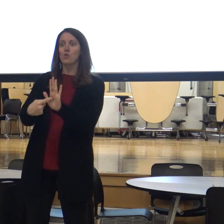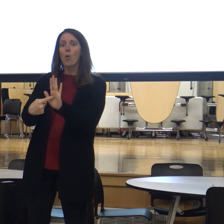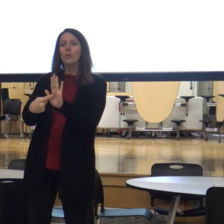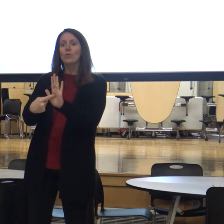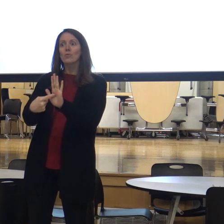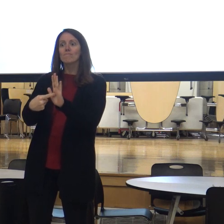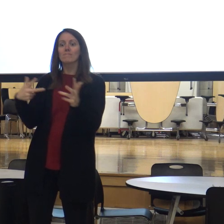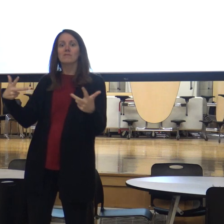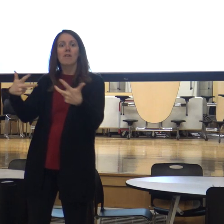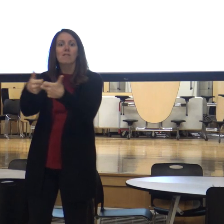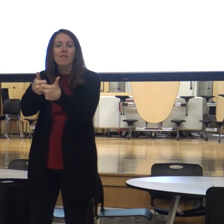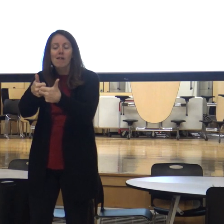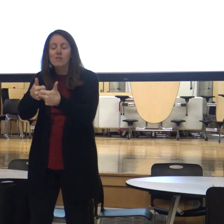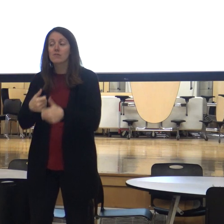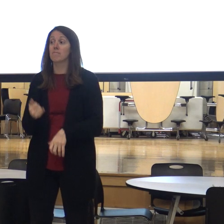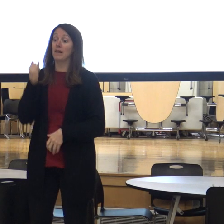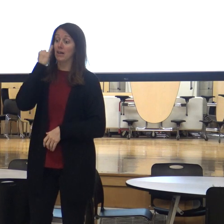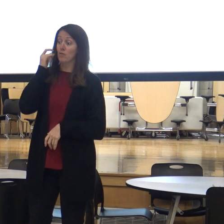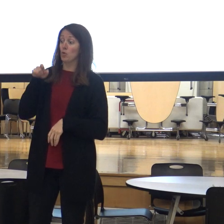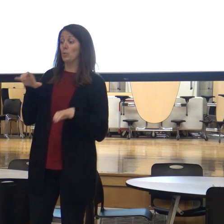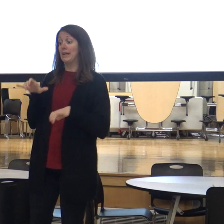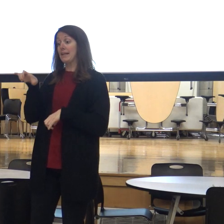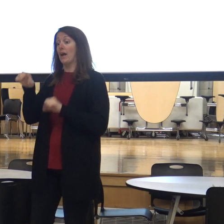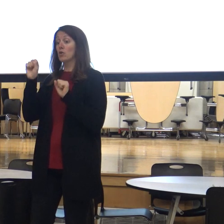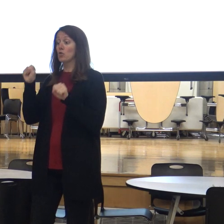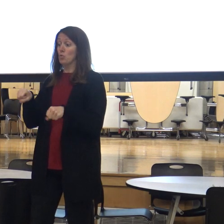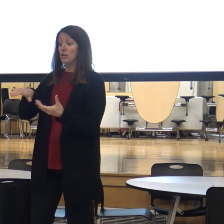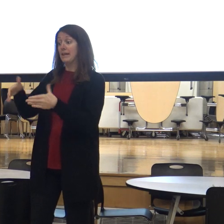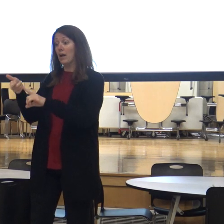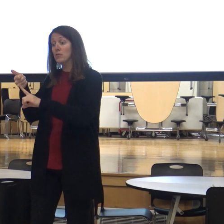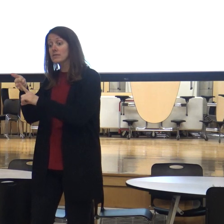somebody did that, and you could die, you could kill somebody